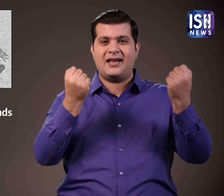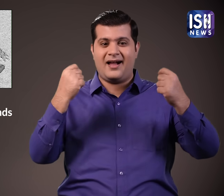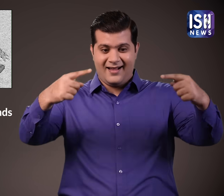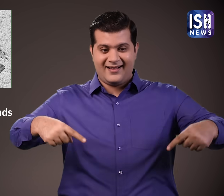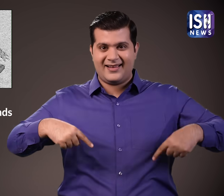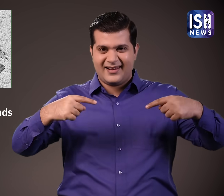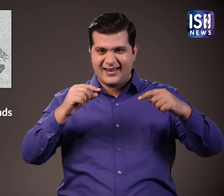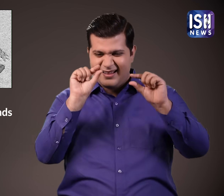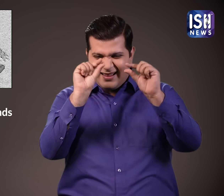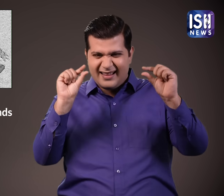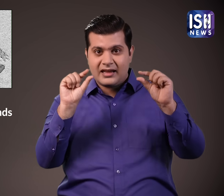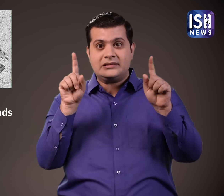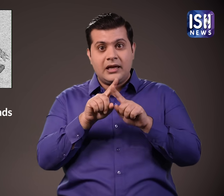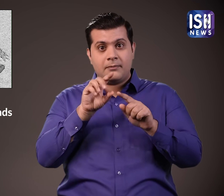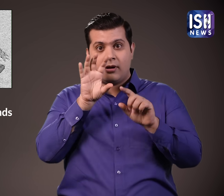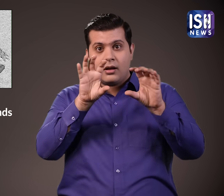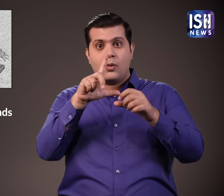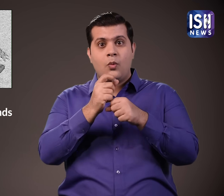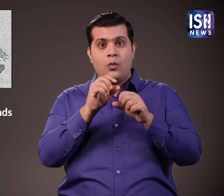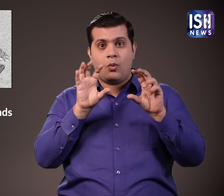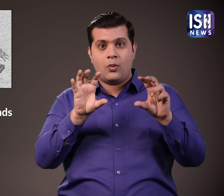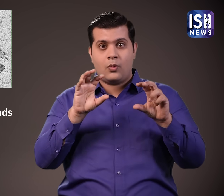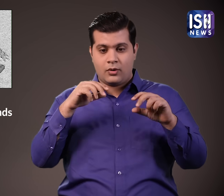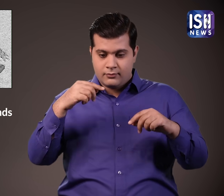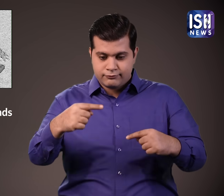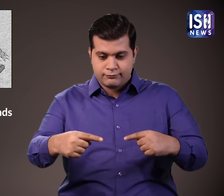like a car tyre leaving imprints, the rover too will leave its mark.